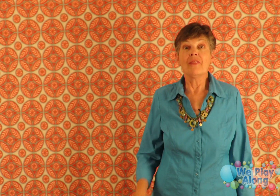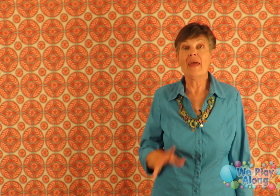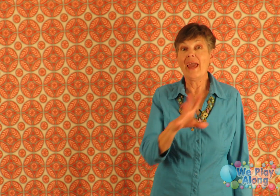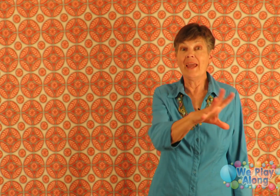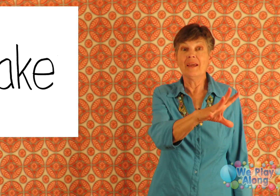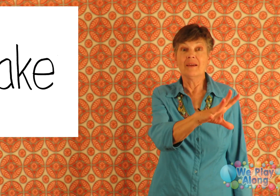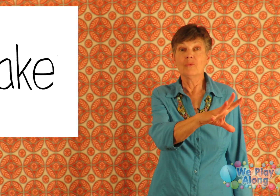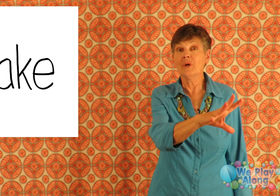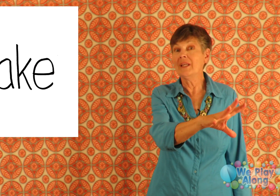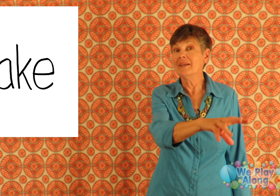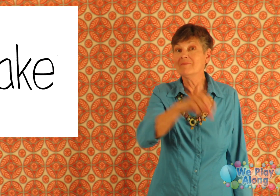they would